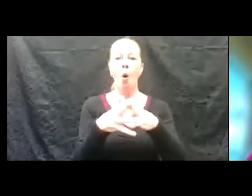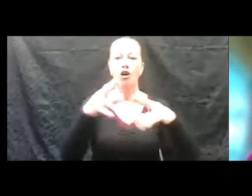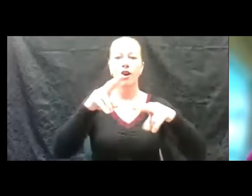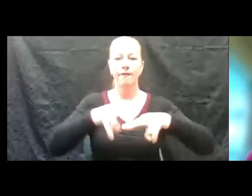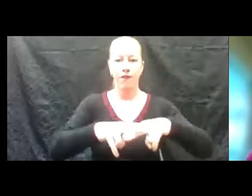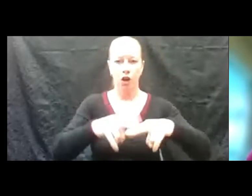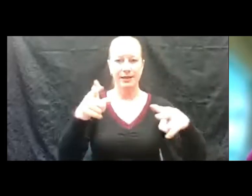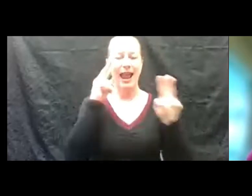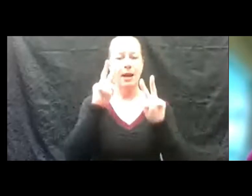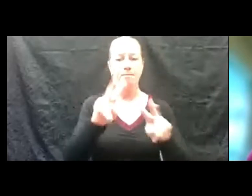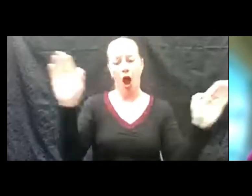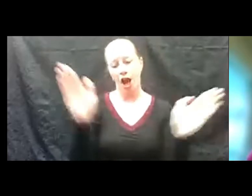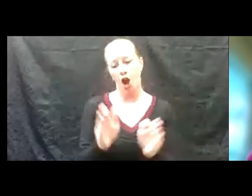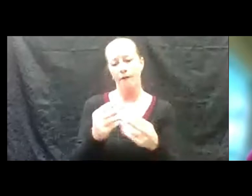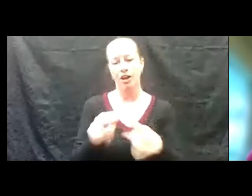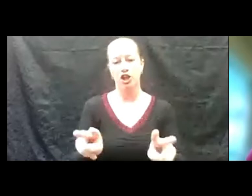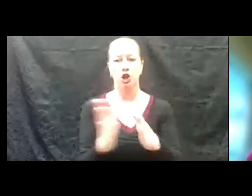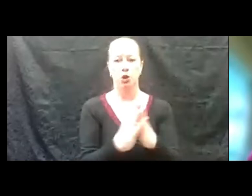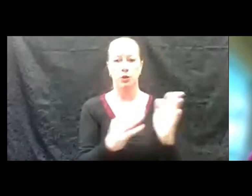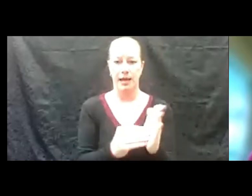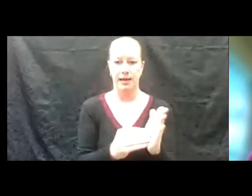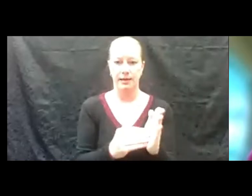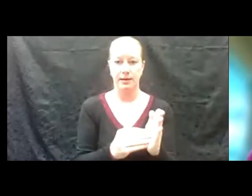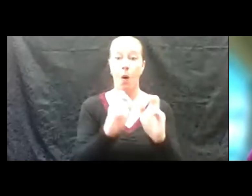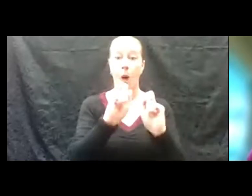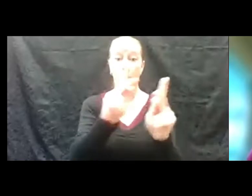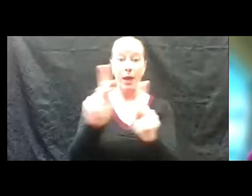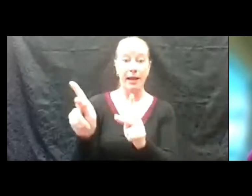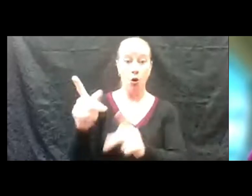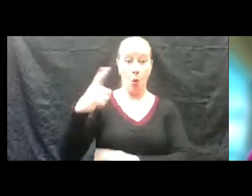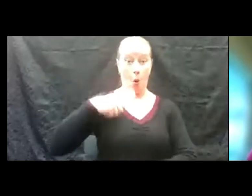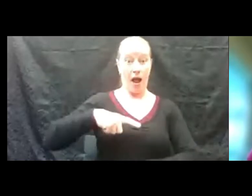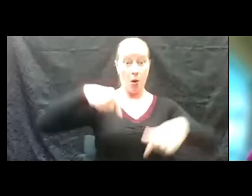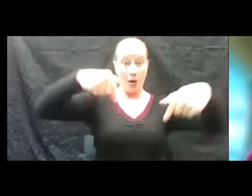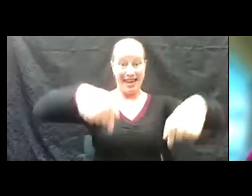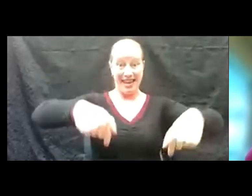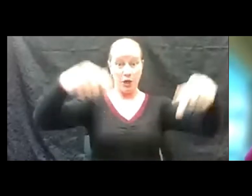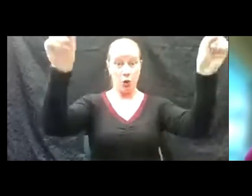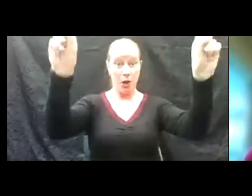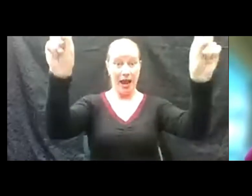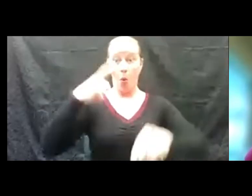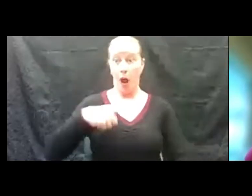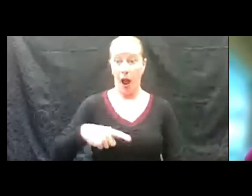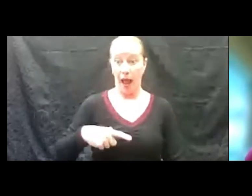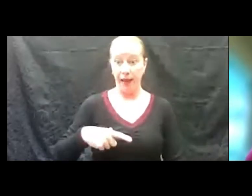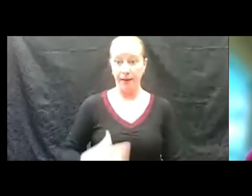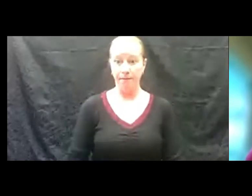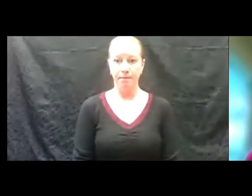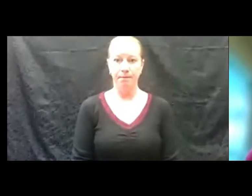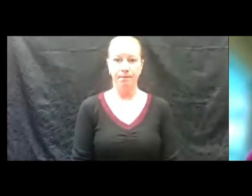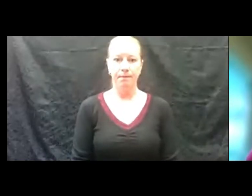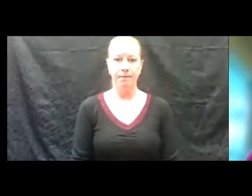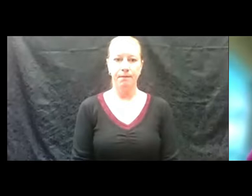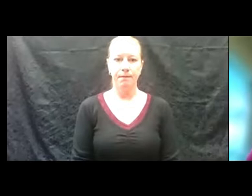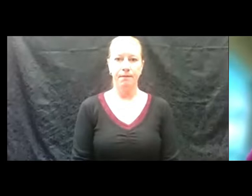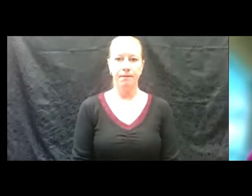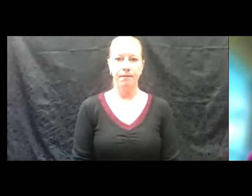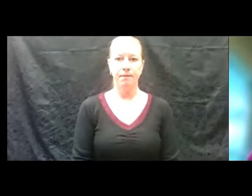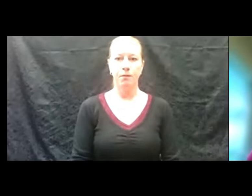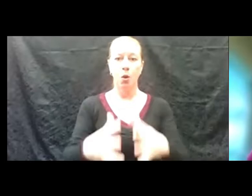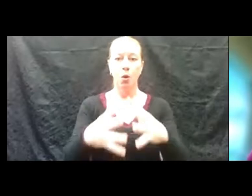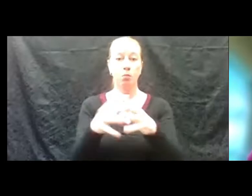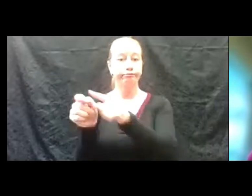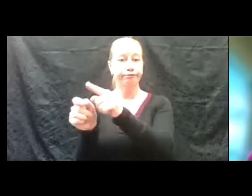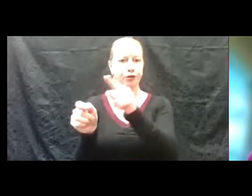Blind Low Vision New Zealand. Okay, so why are we here today? Warren, Tom Barraclough,